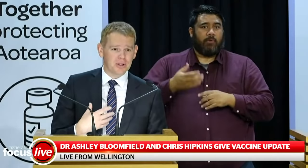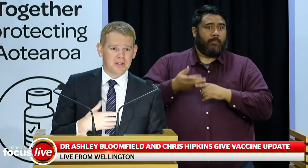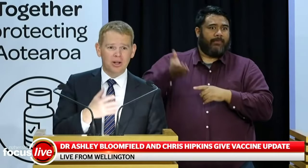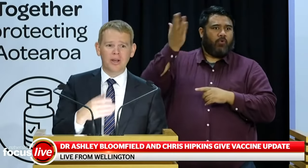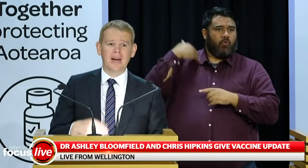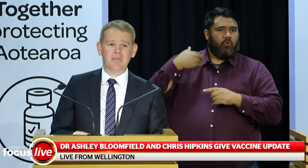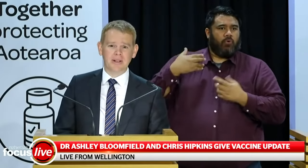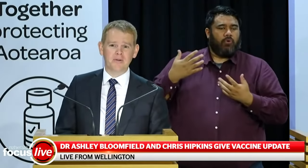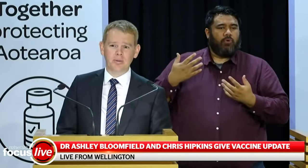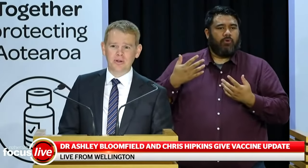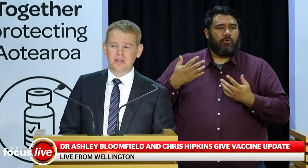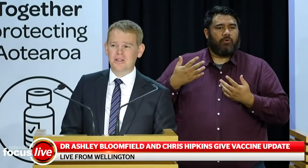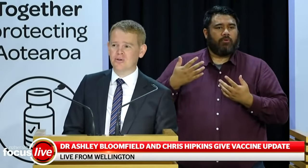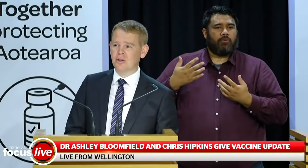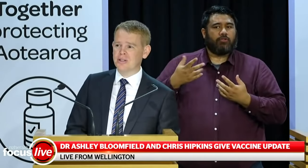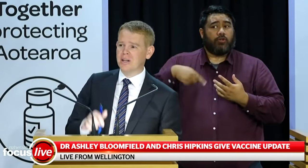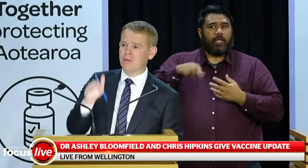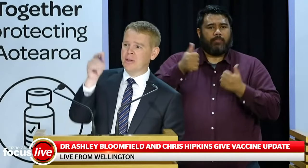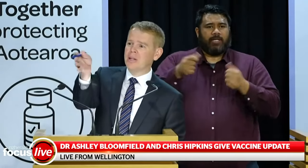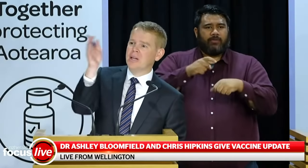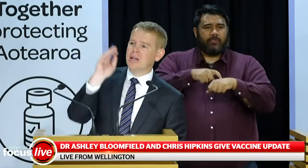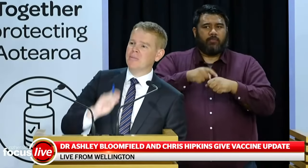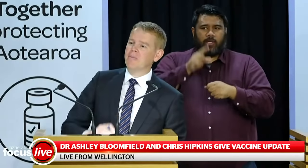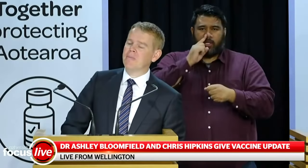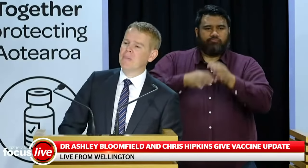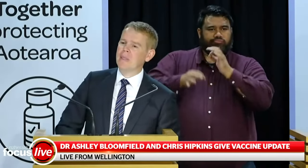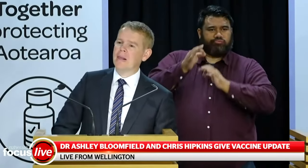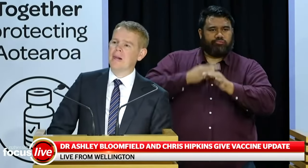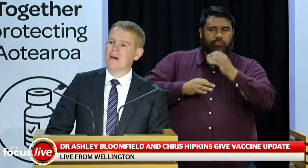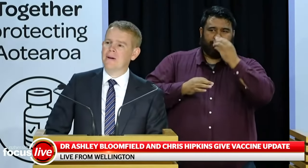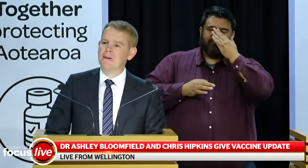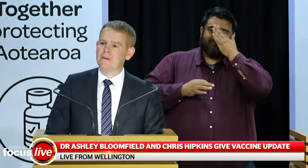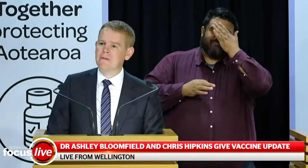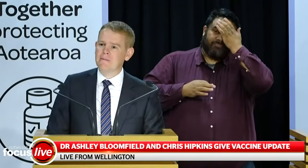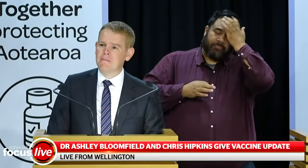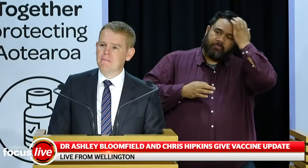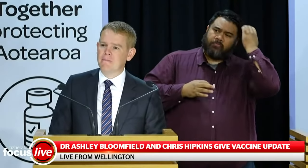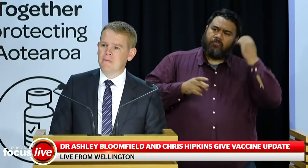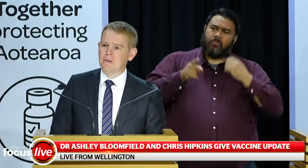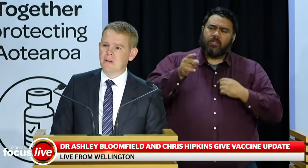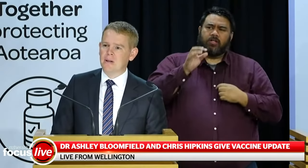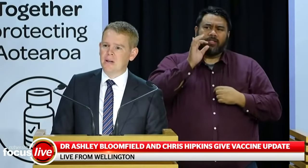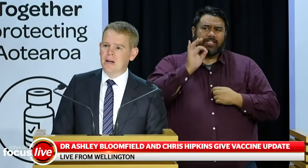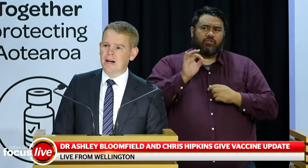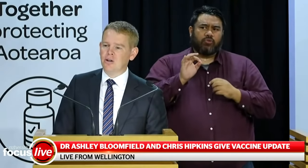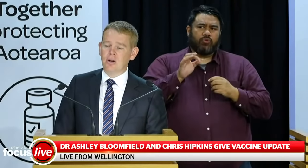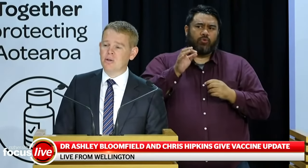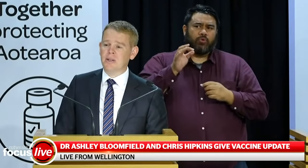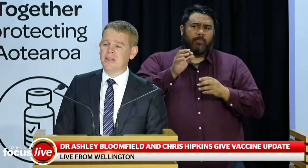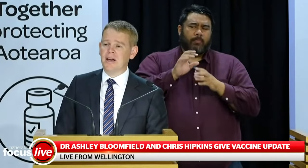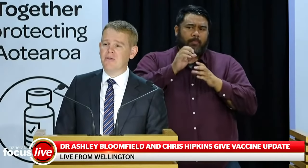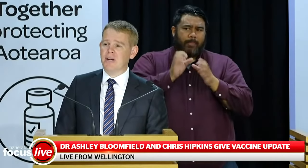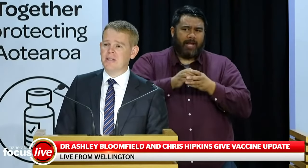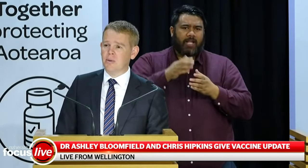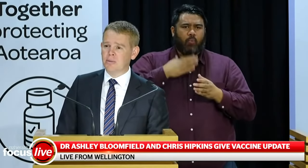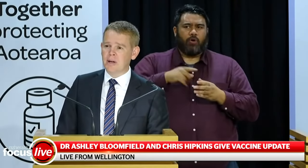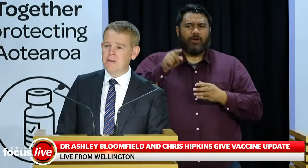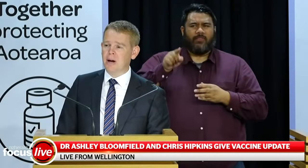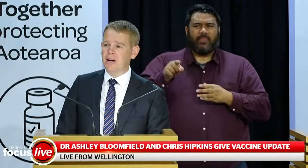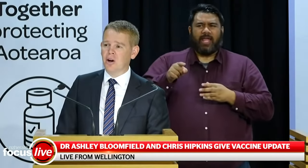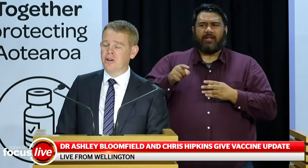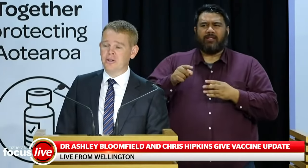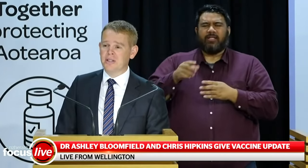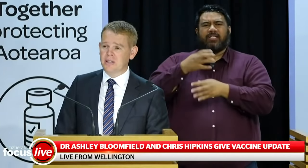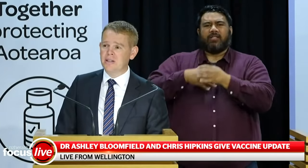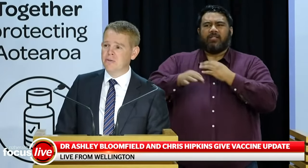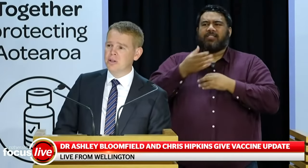the opposition, so they have plenty of opportunity to scrutinise the government. They're calling for the committee to return. That's completely off the table. Look, ultimately they haven't raised that with me,